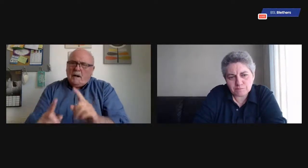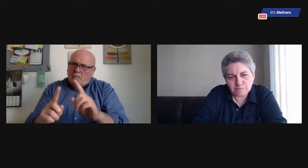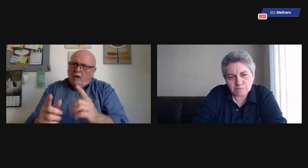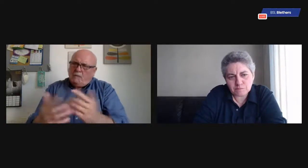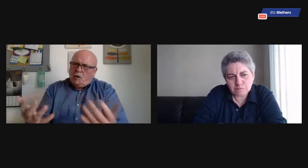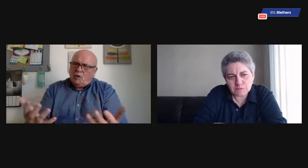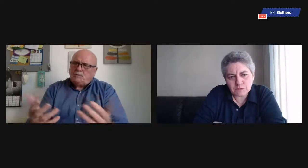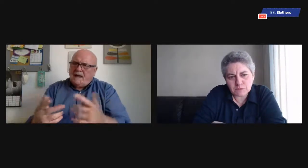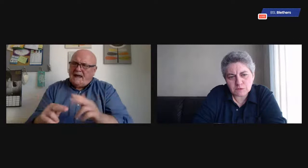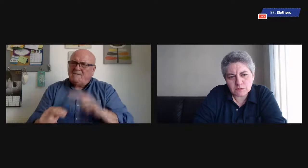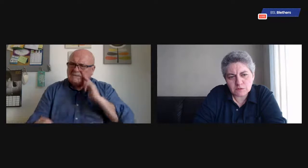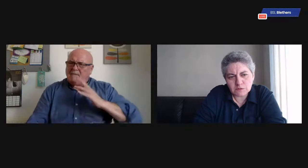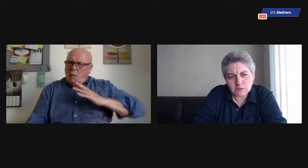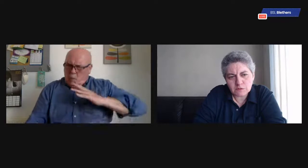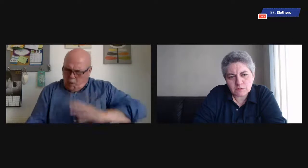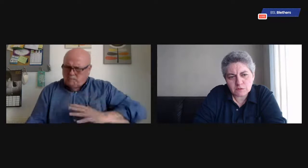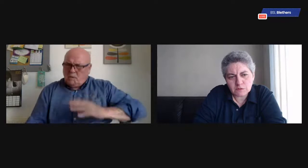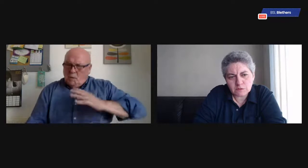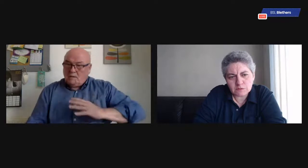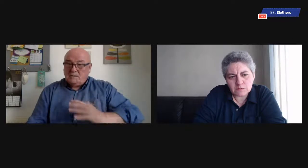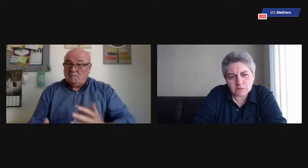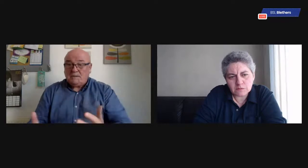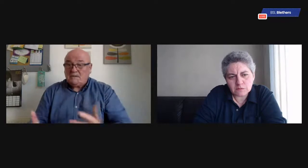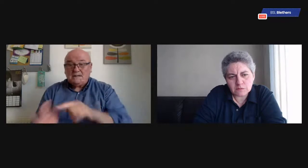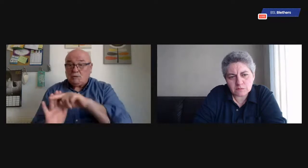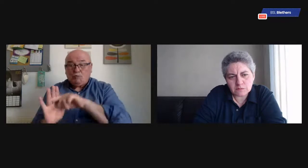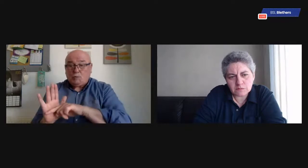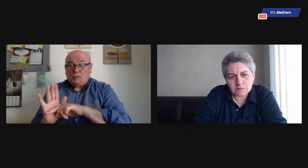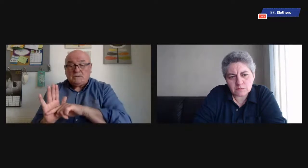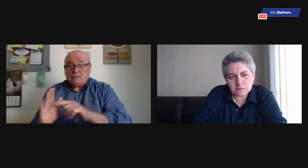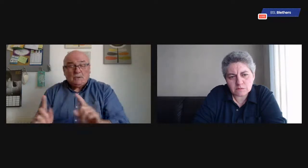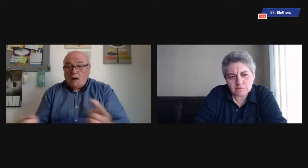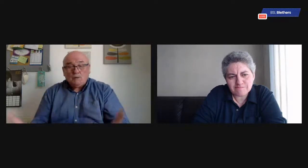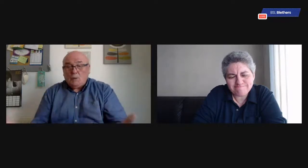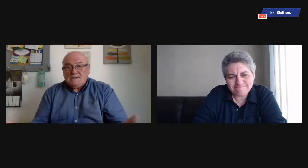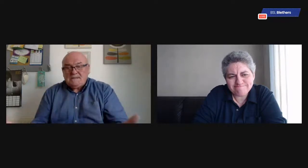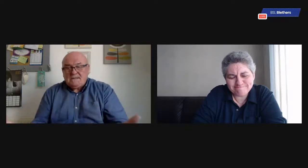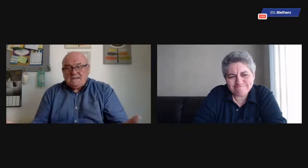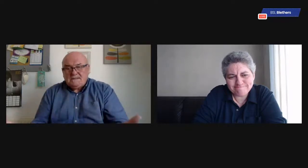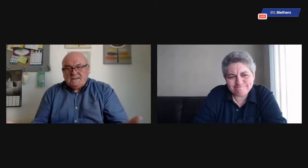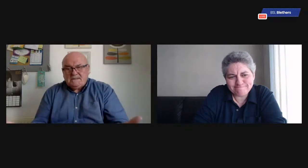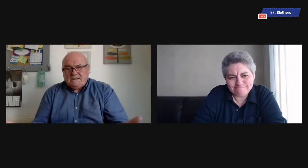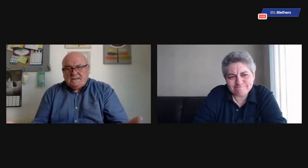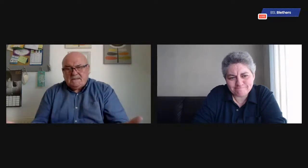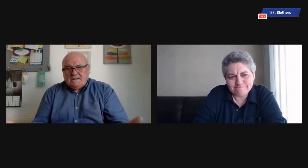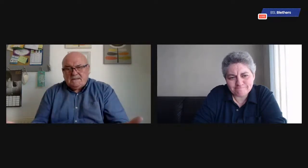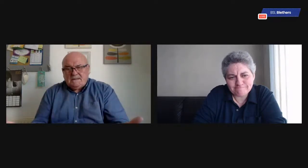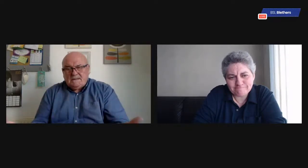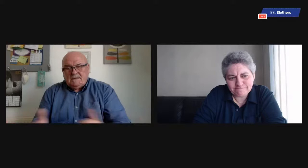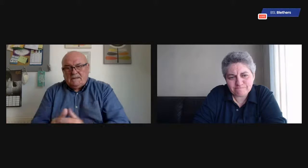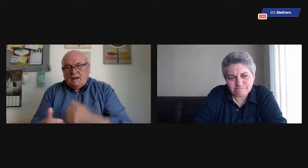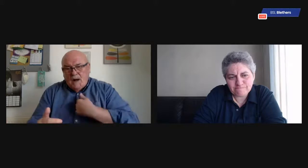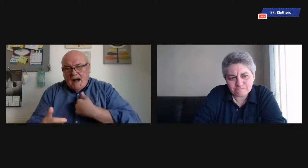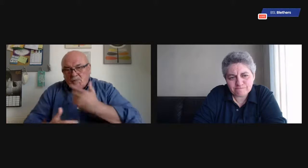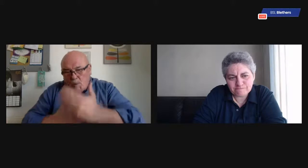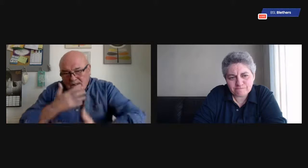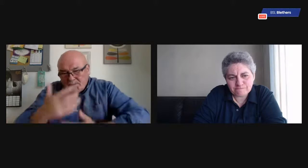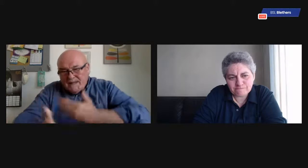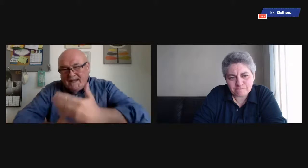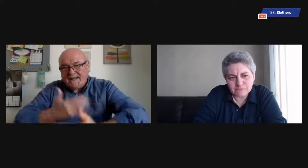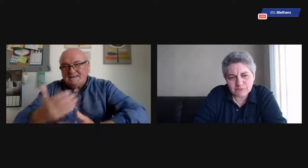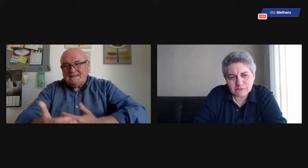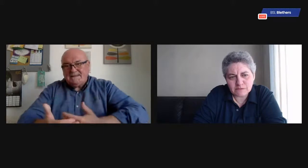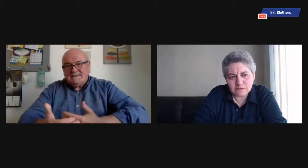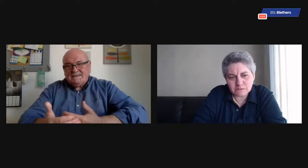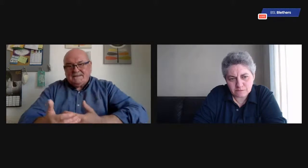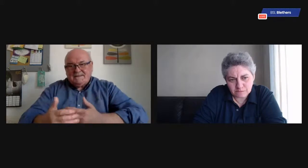the one that will be with them the whole time. But I understand if any deaf person wants someone there, I